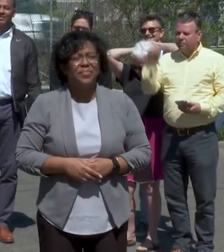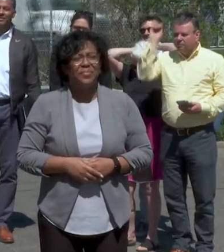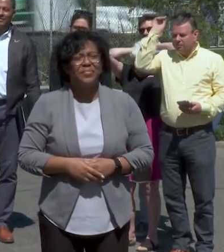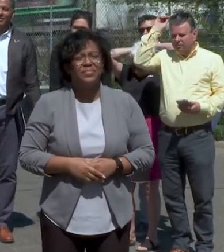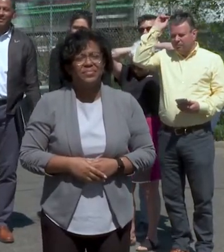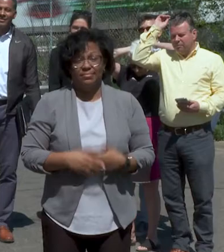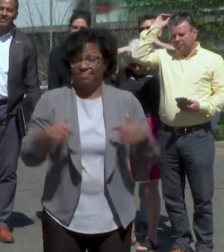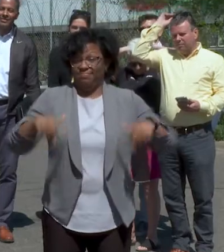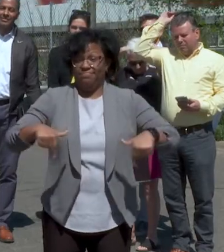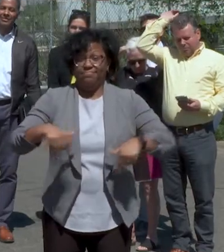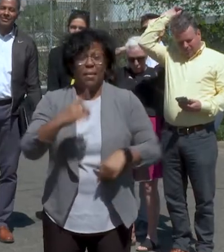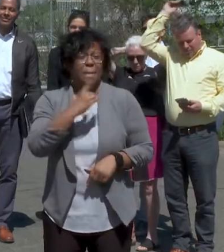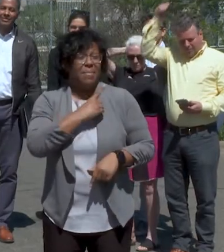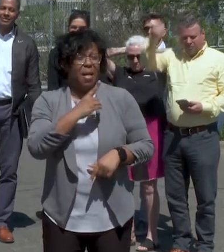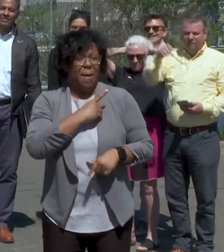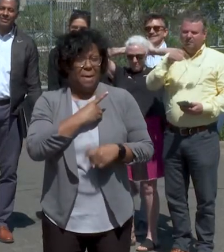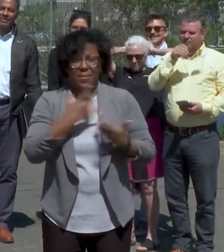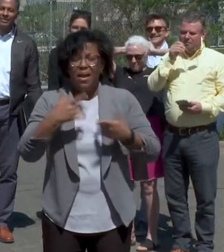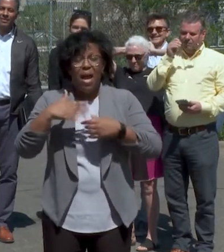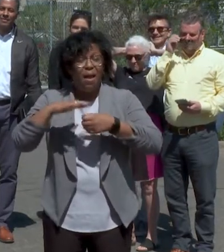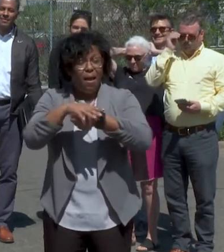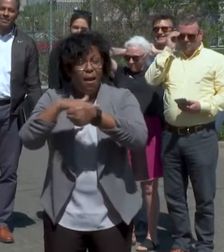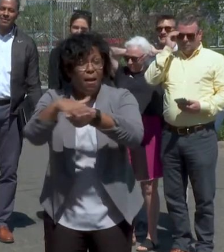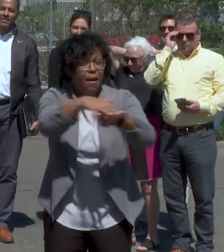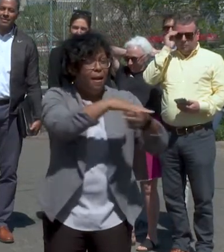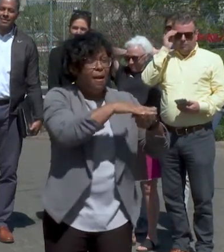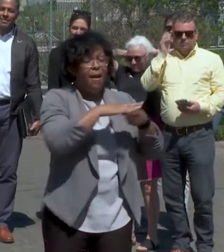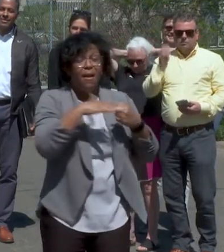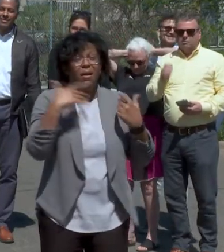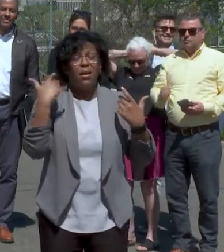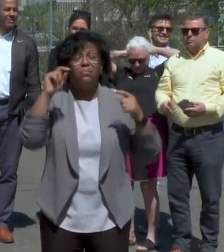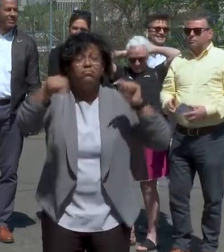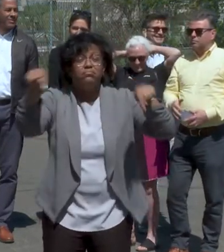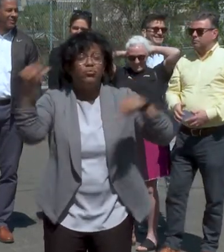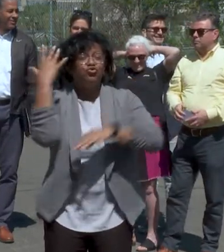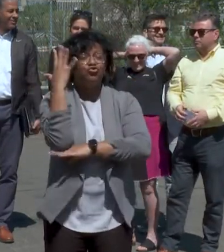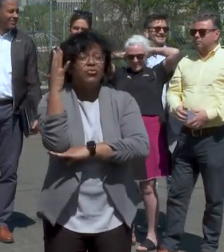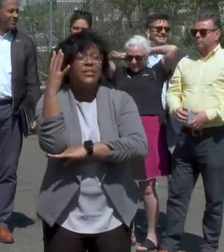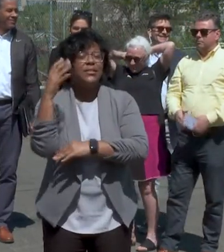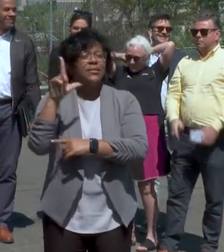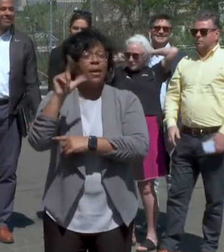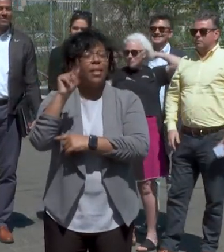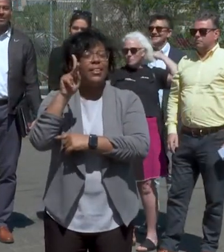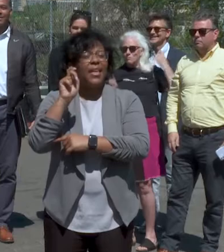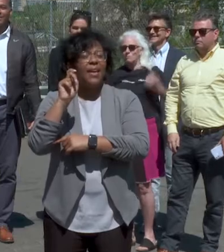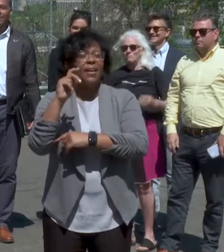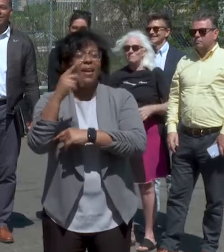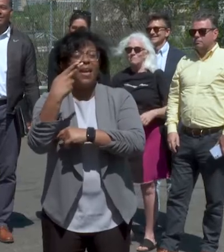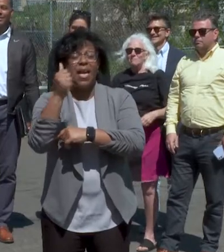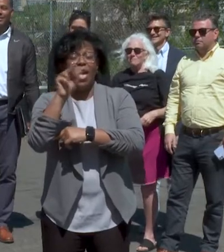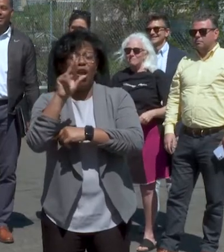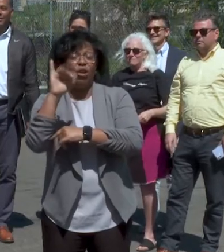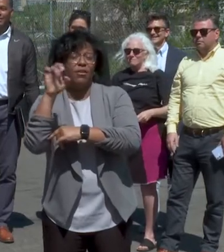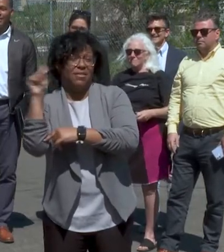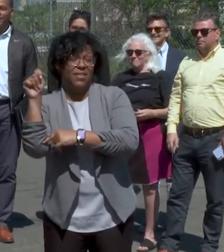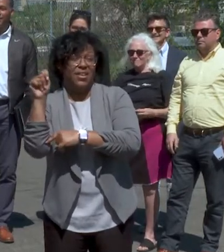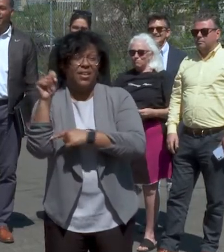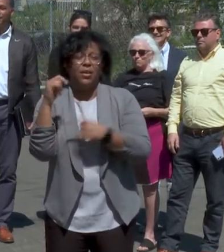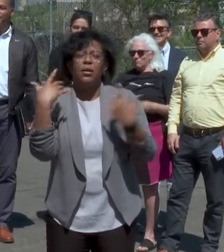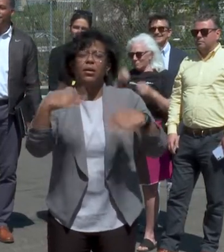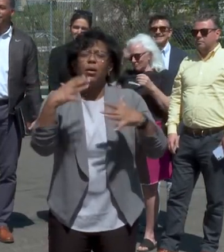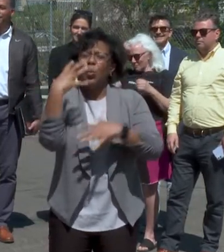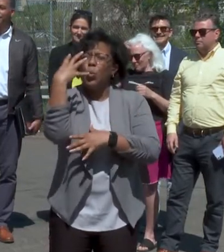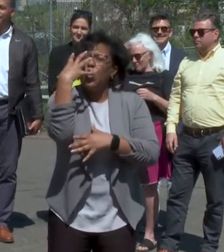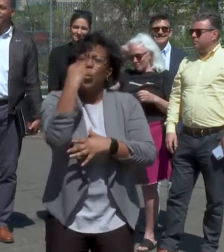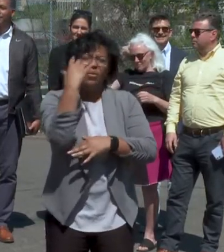don't have enough of them. If you go over to Lake Harriet, you'll see these beautiful, lush landscapes, and the tree canopy is